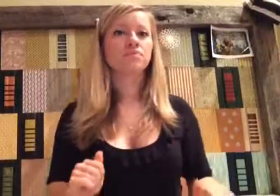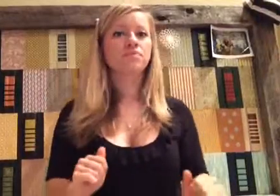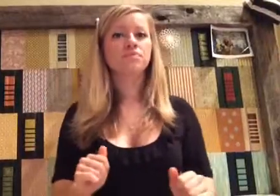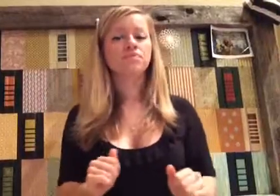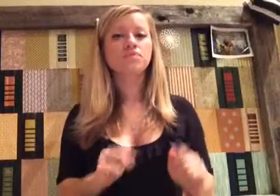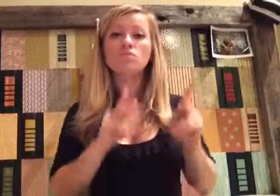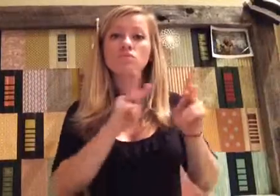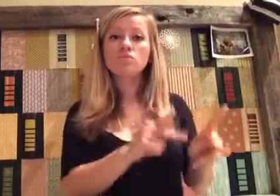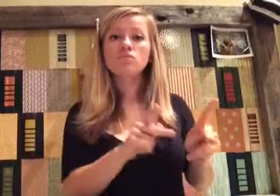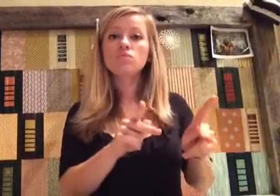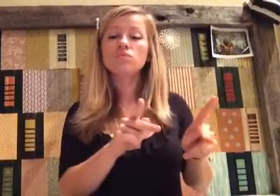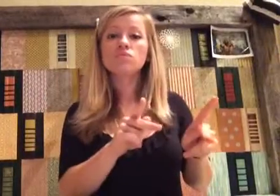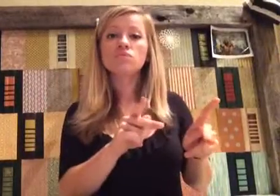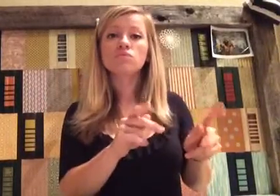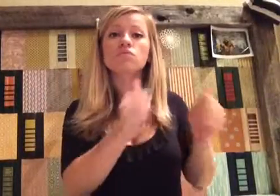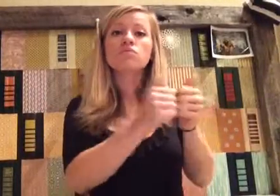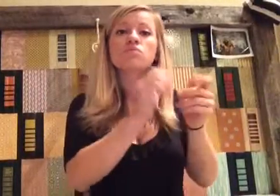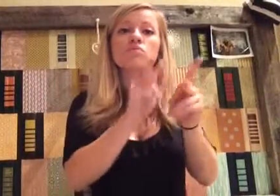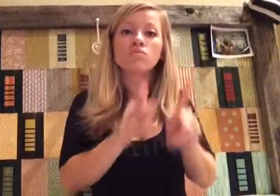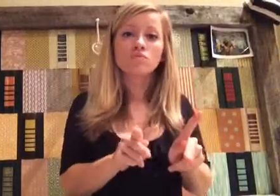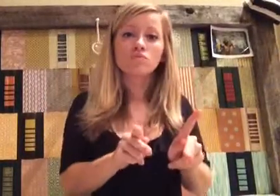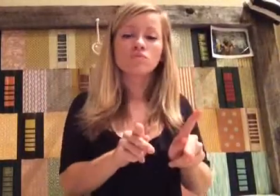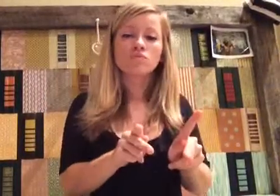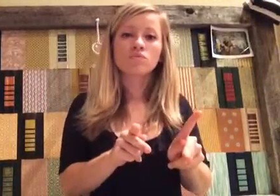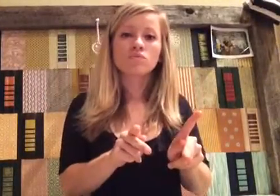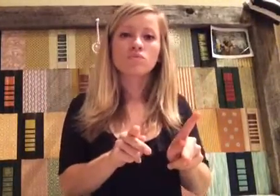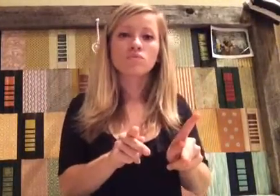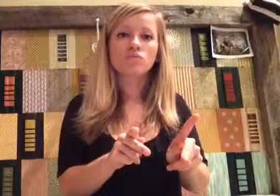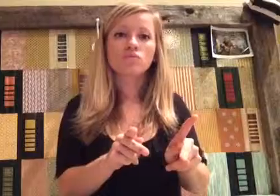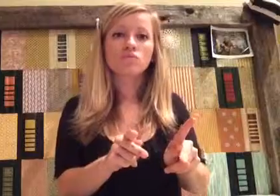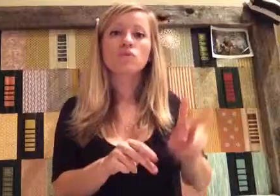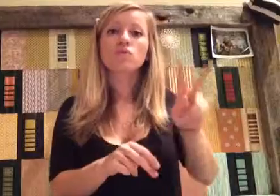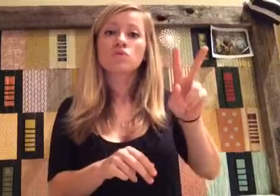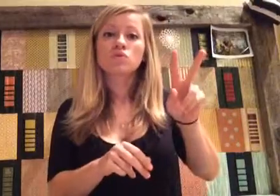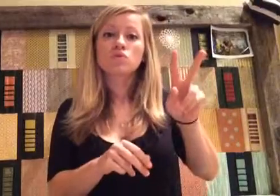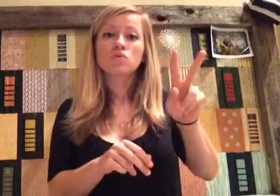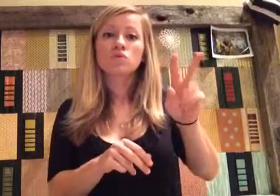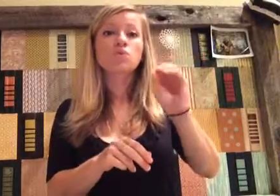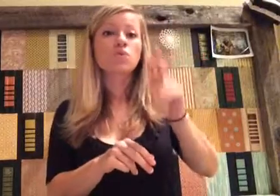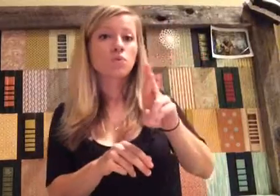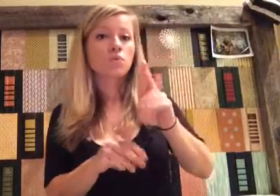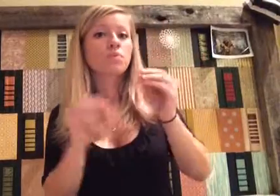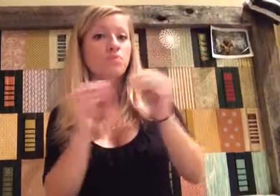Person versus person is when 2 or more characters have a conflict with each other.